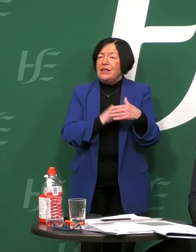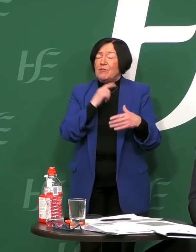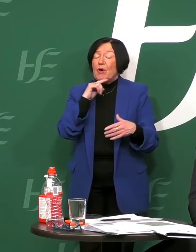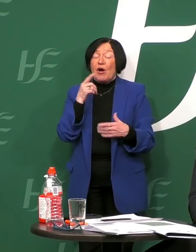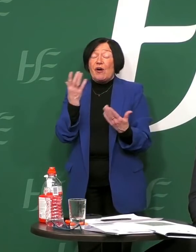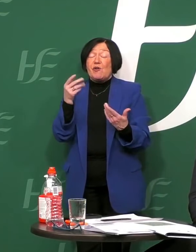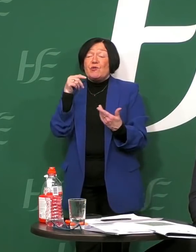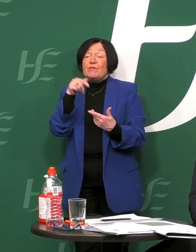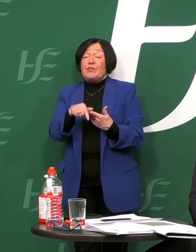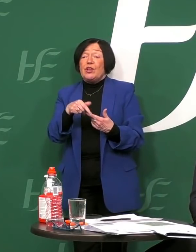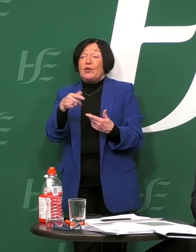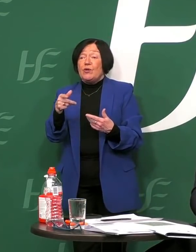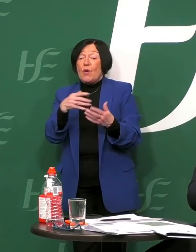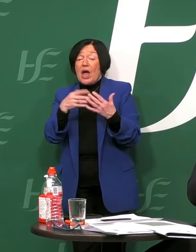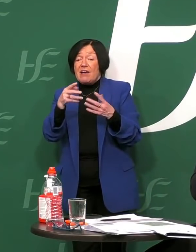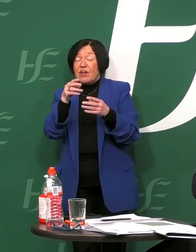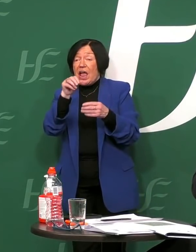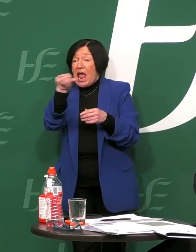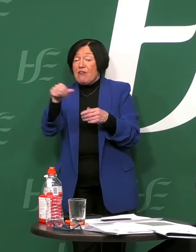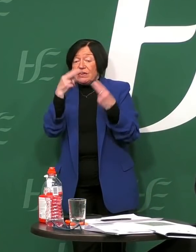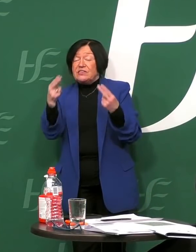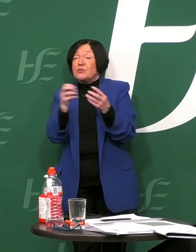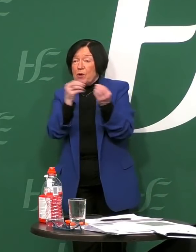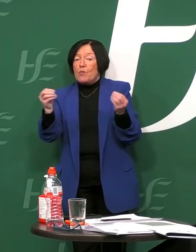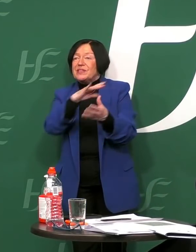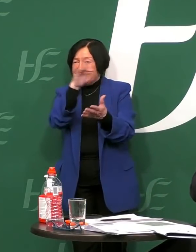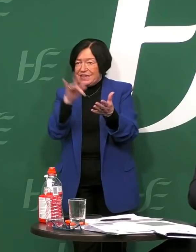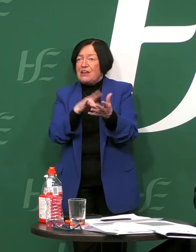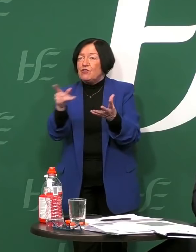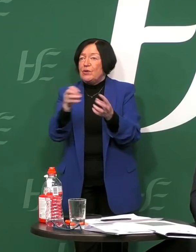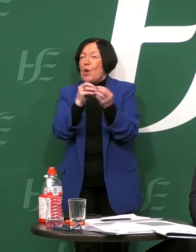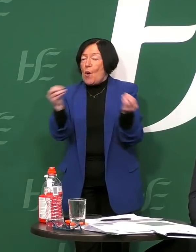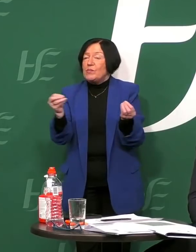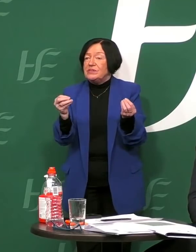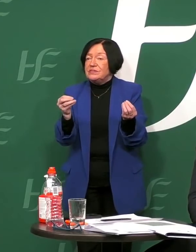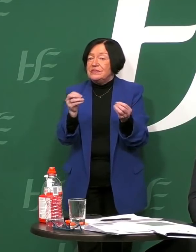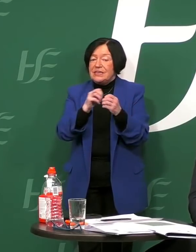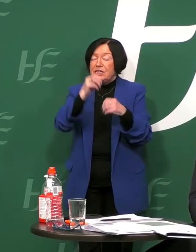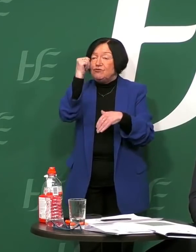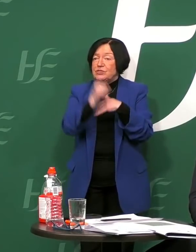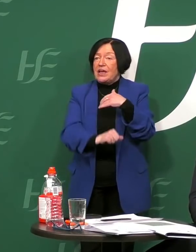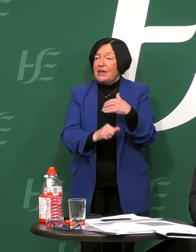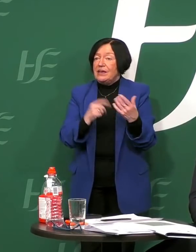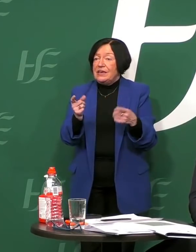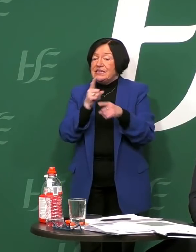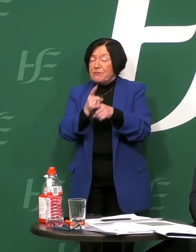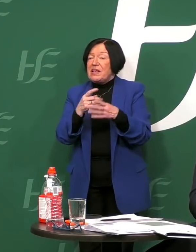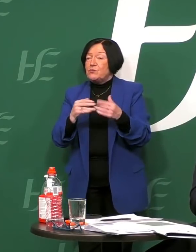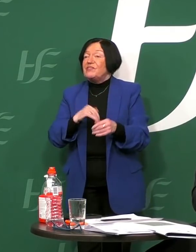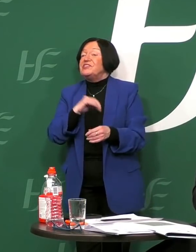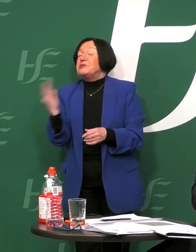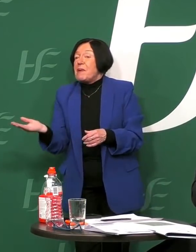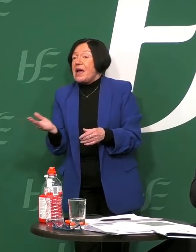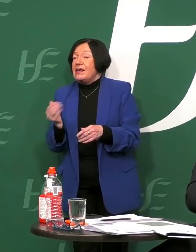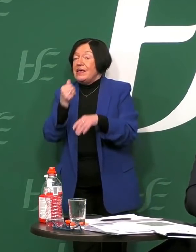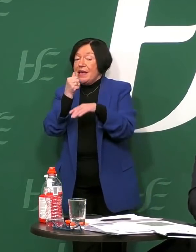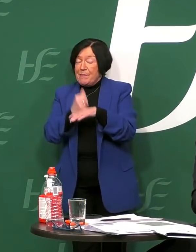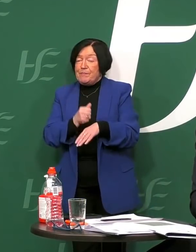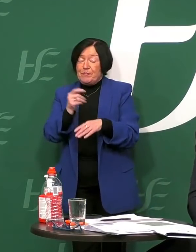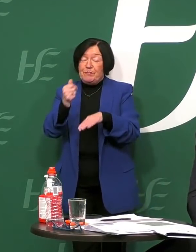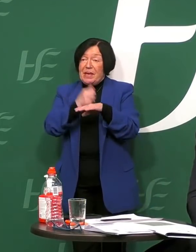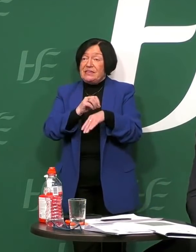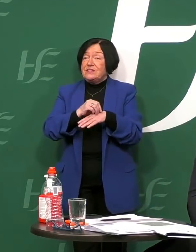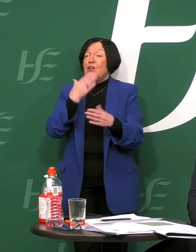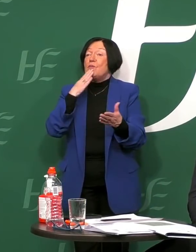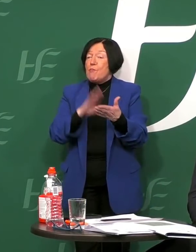certainly in terms of whatever booths need to be opened, the centres are opening. They make those decisions locally, Craig, each day in terms of what they think the demand will be based on the mix of appointments and